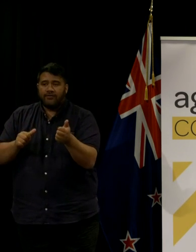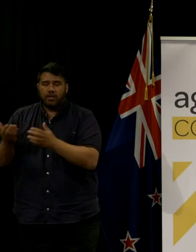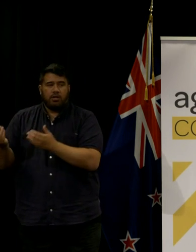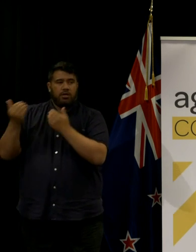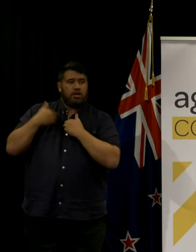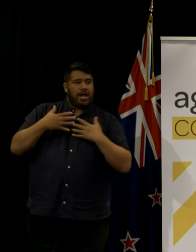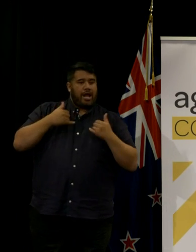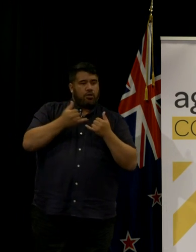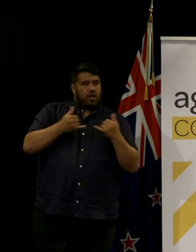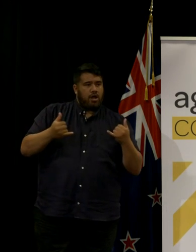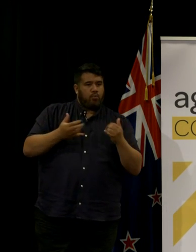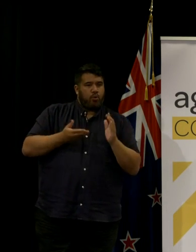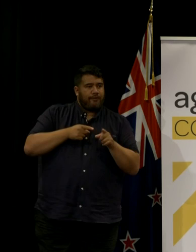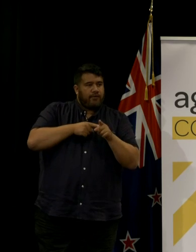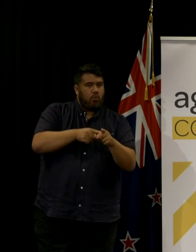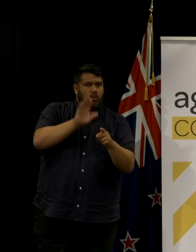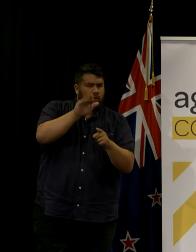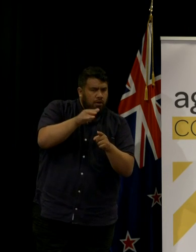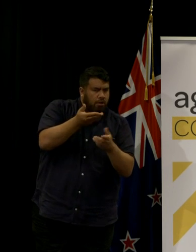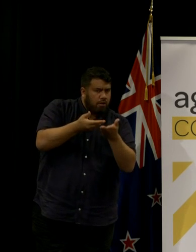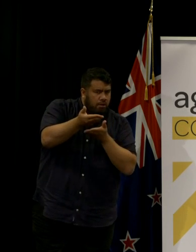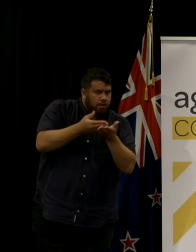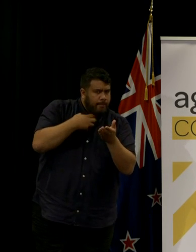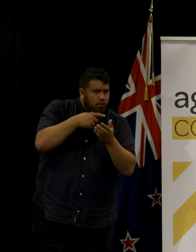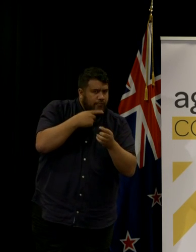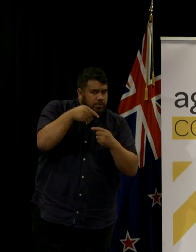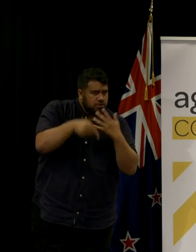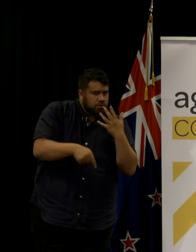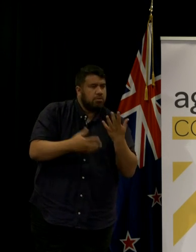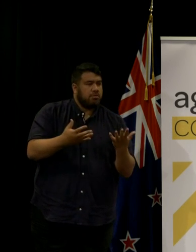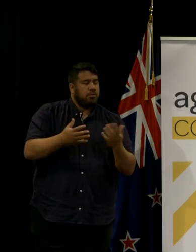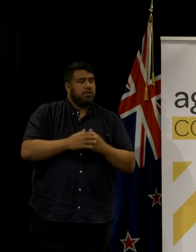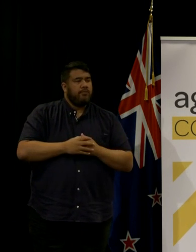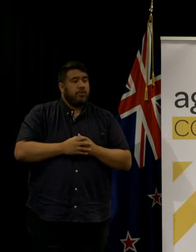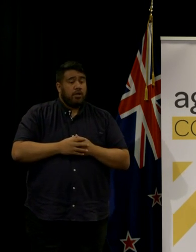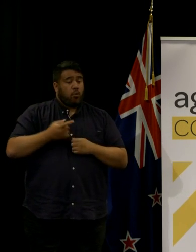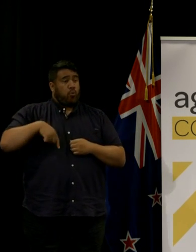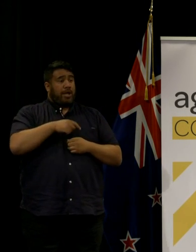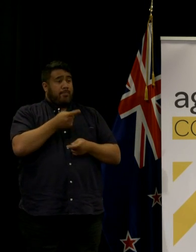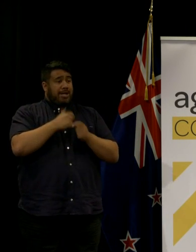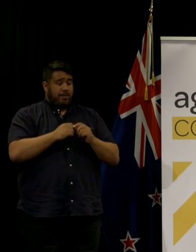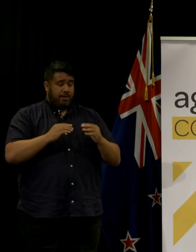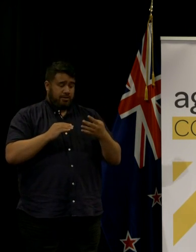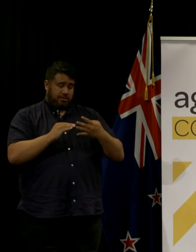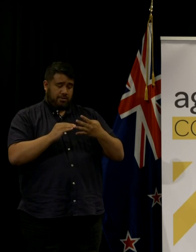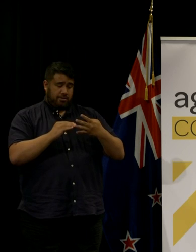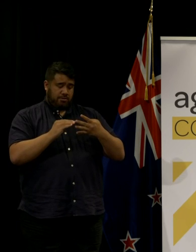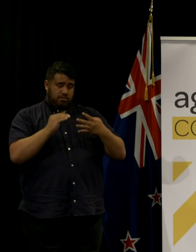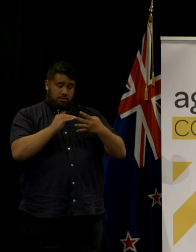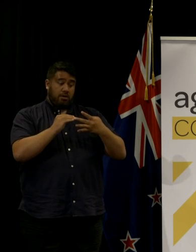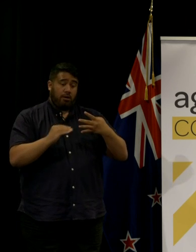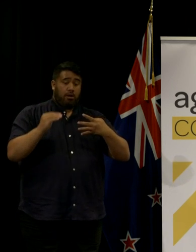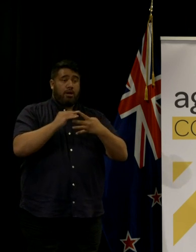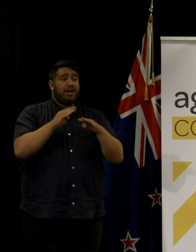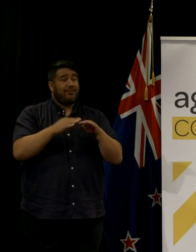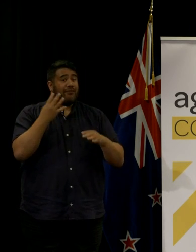another call centre, so that will boost capacity. The other thing is that as we go into alert level 4 and people are isolating at home,